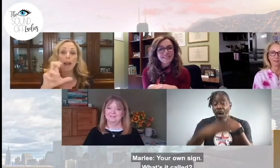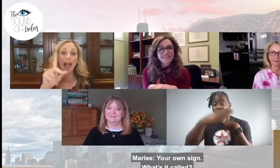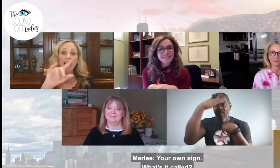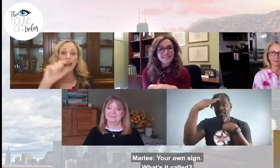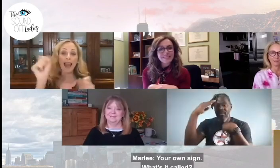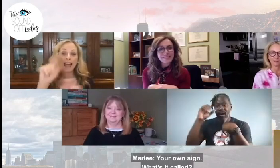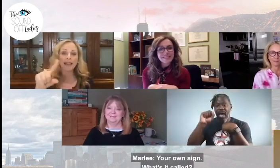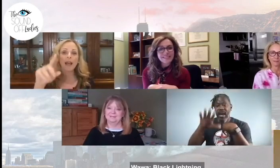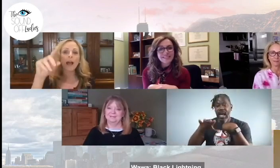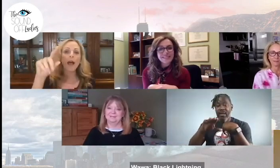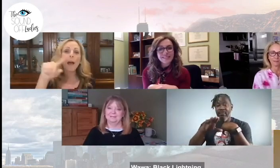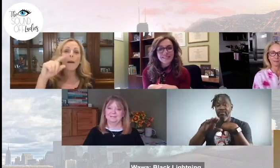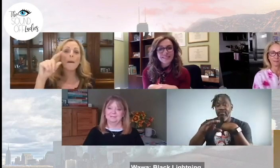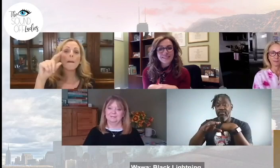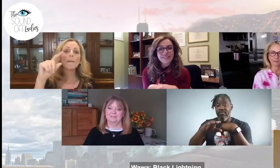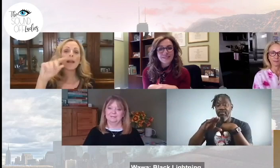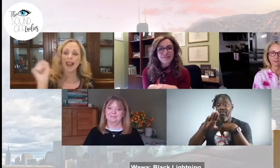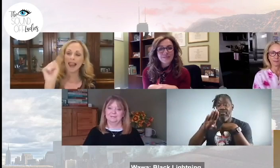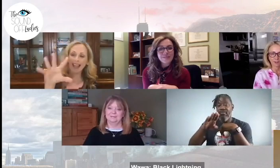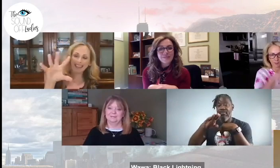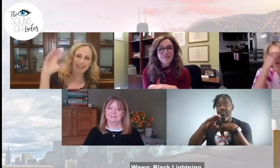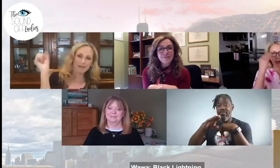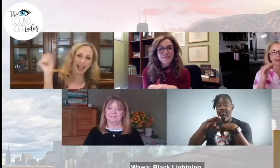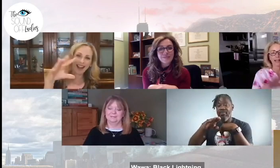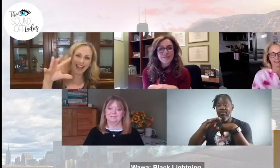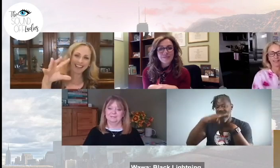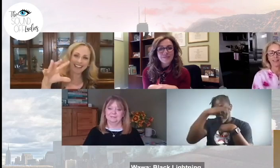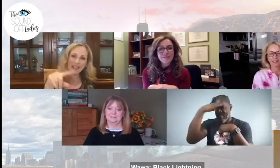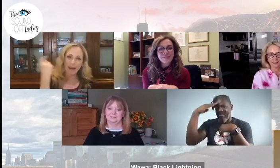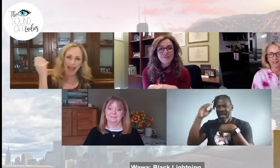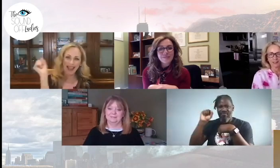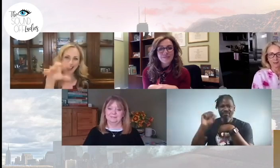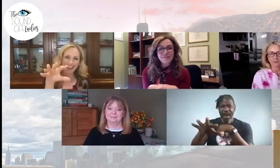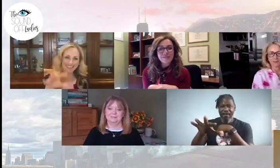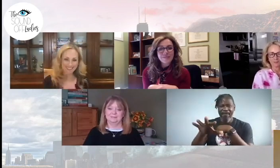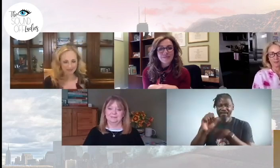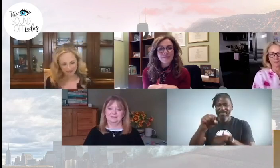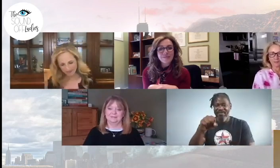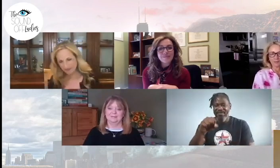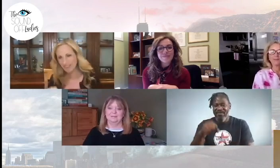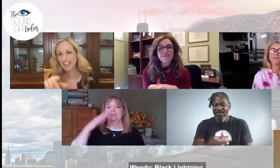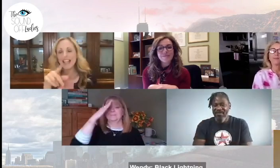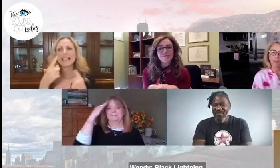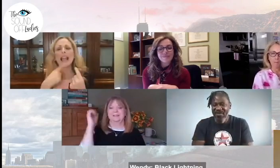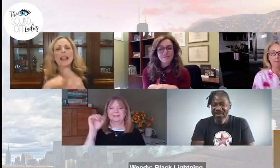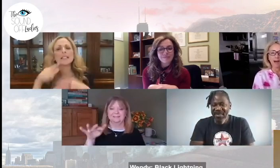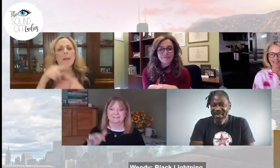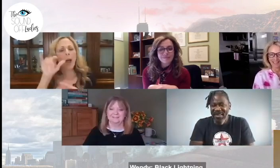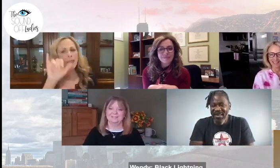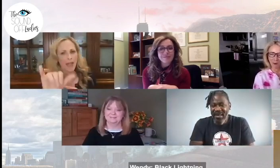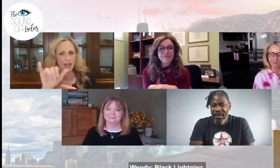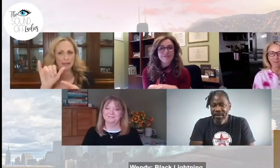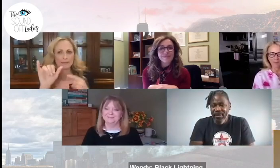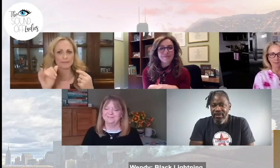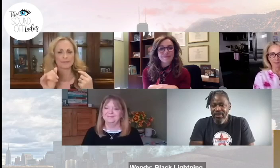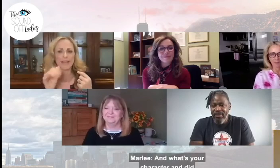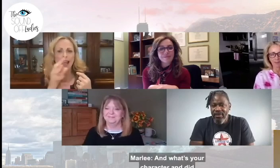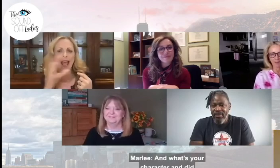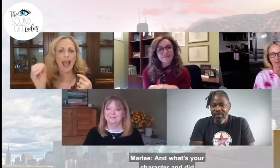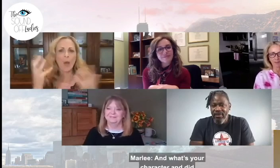And you had your own. Oh, what was the sign for Black Panther? Black Panther. And so tell me more